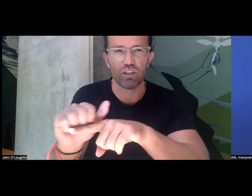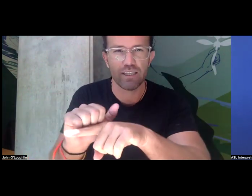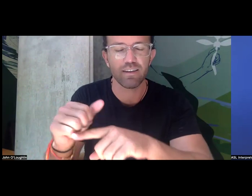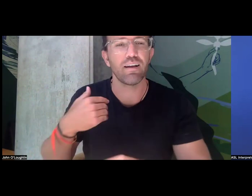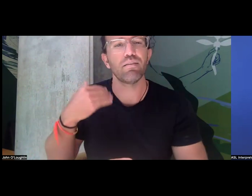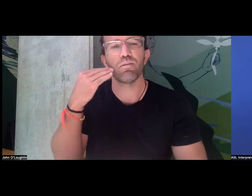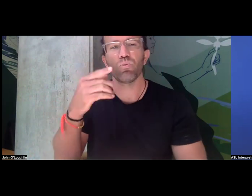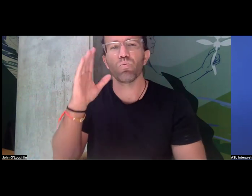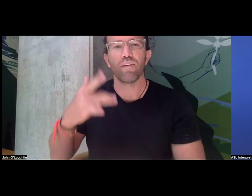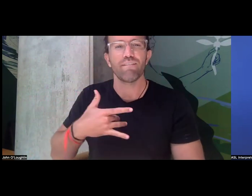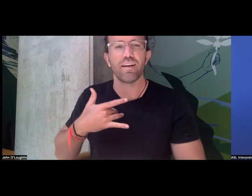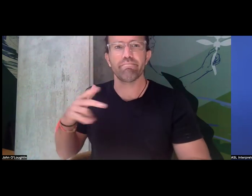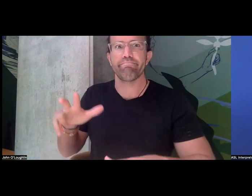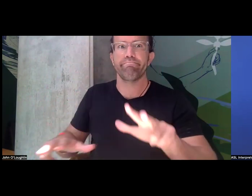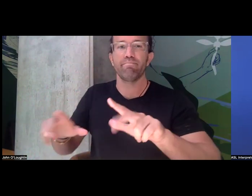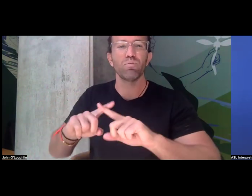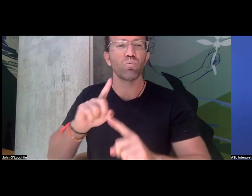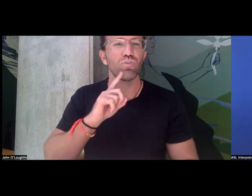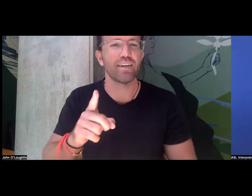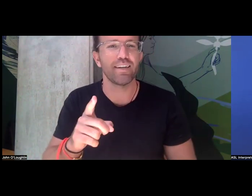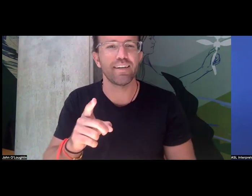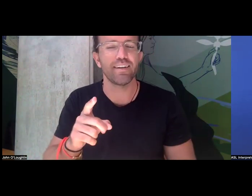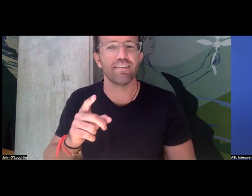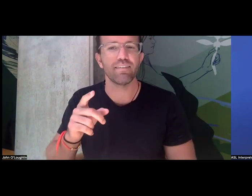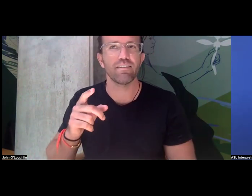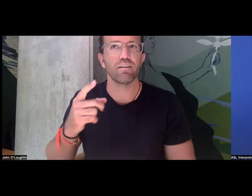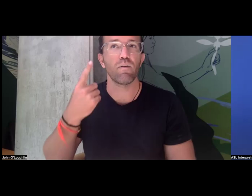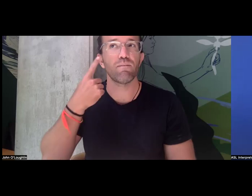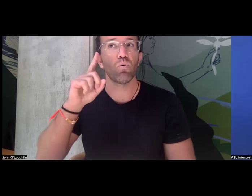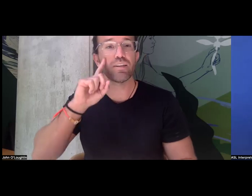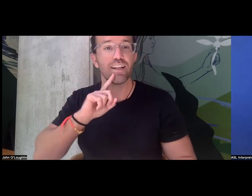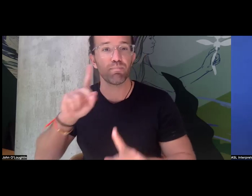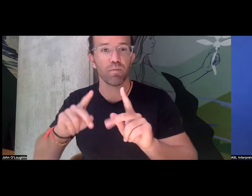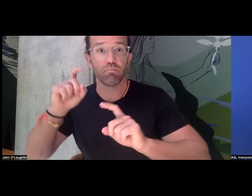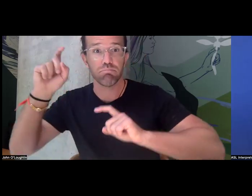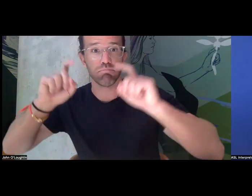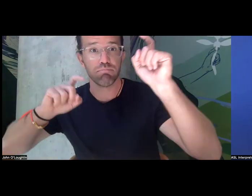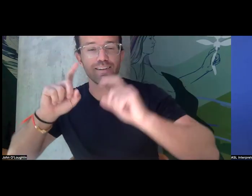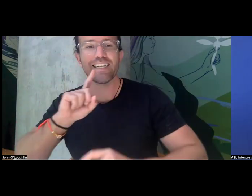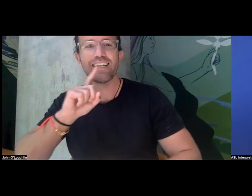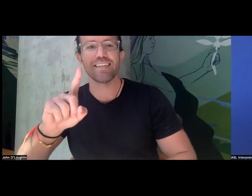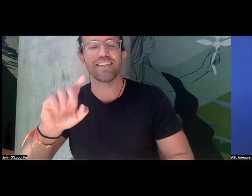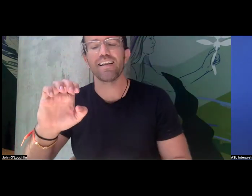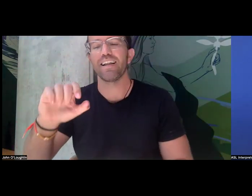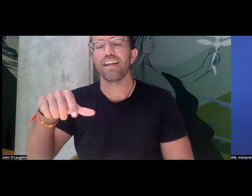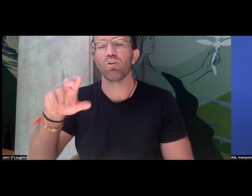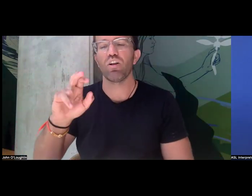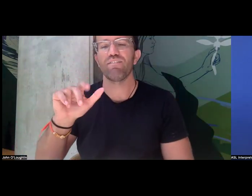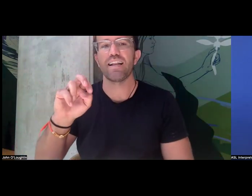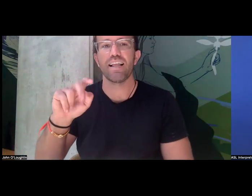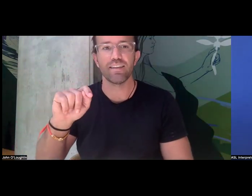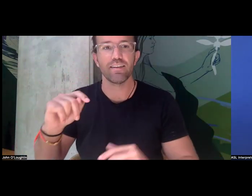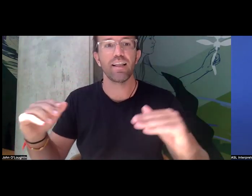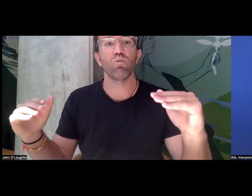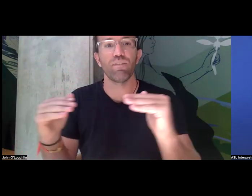you may furrow your brows. So you might feel awkward at first, but really for deaf people, facial